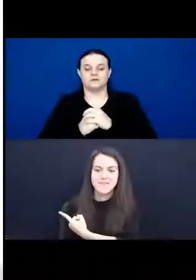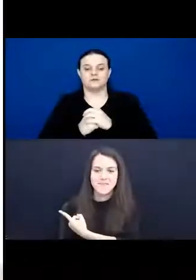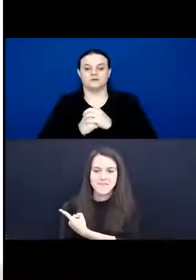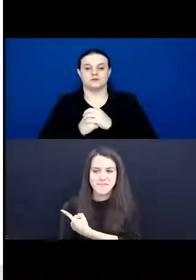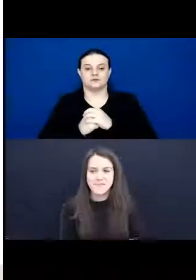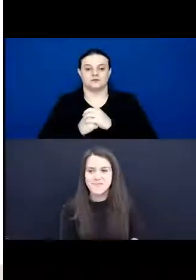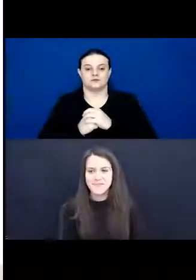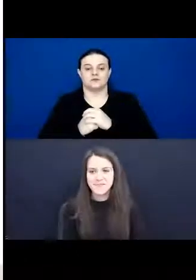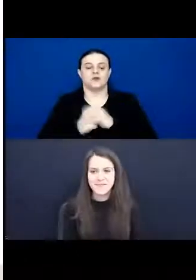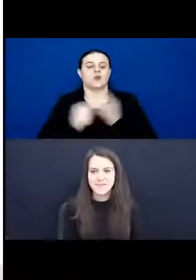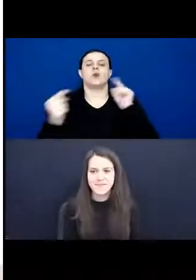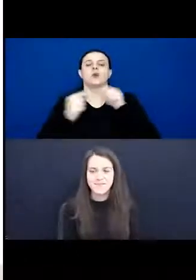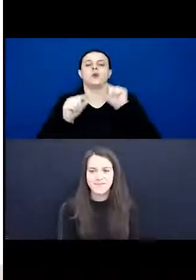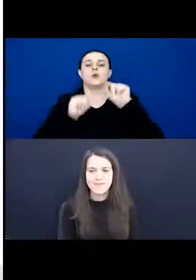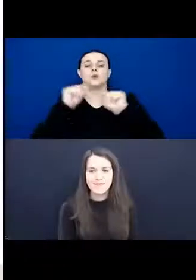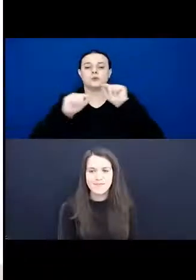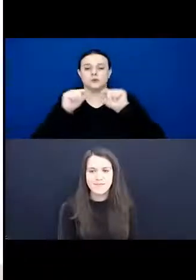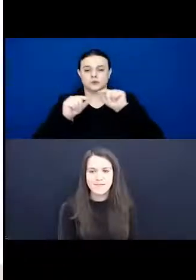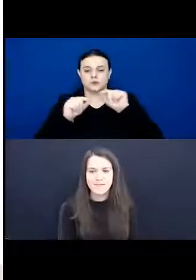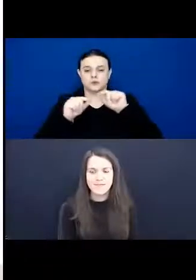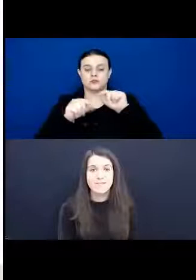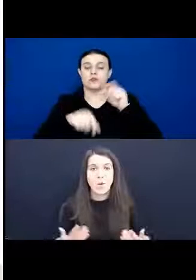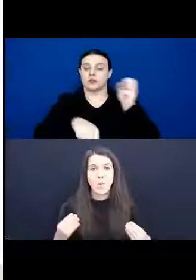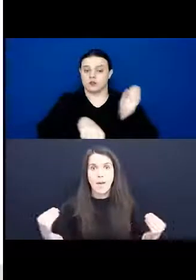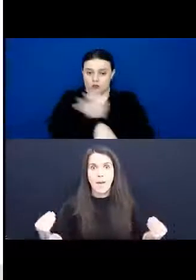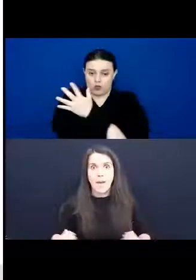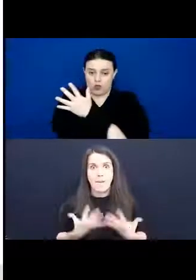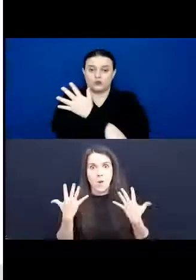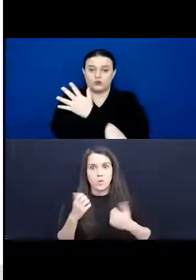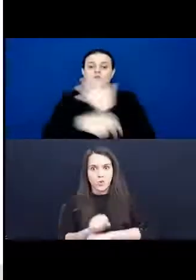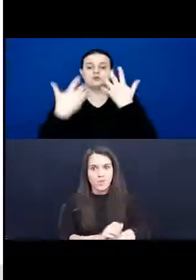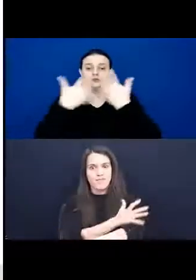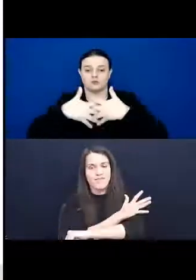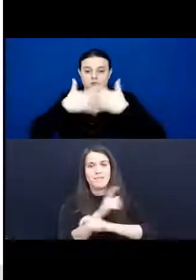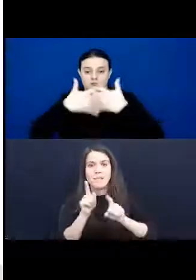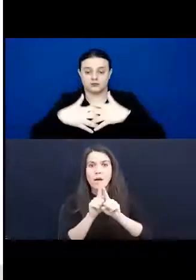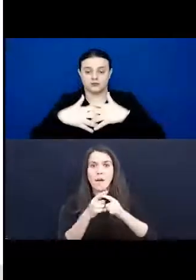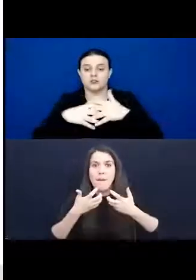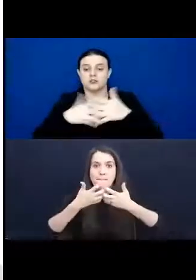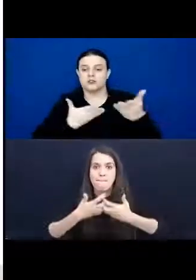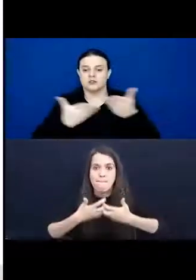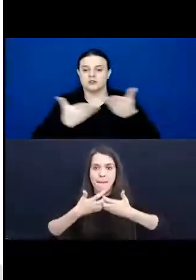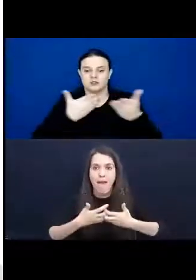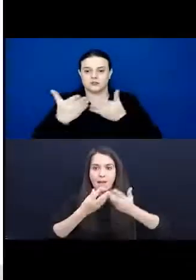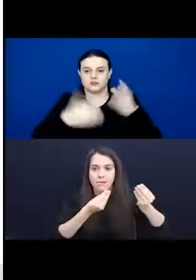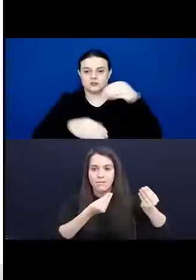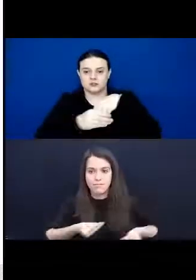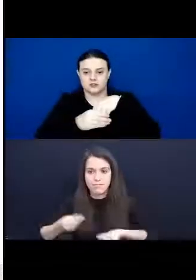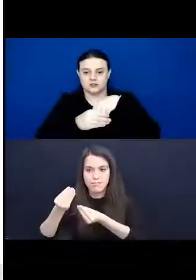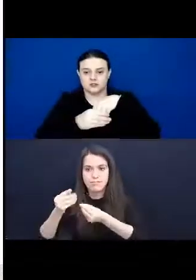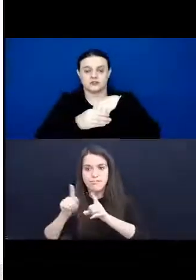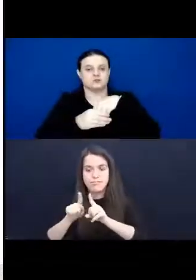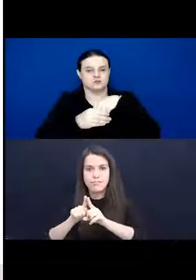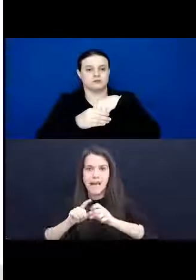And this includes emotions, the mechanics, and dynamics involved